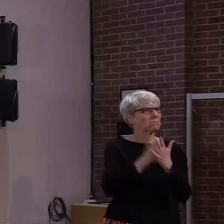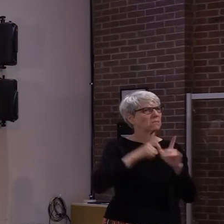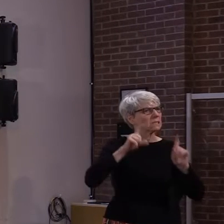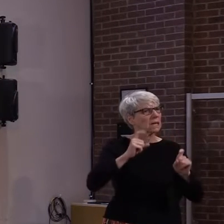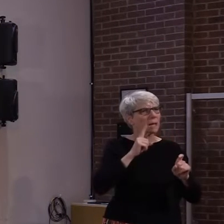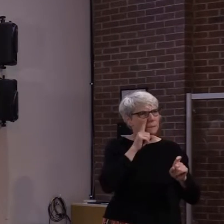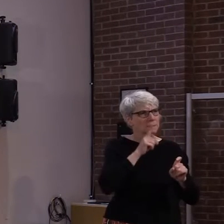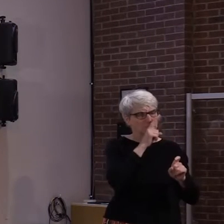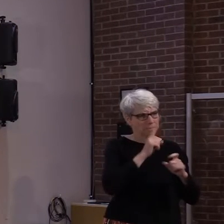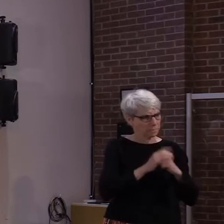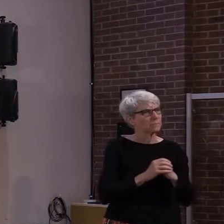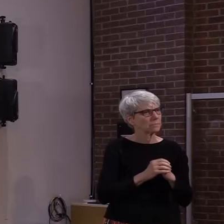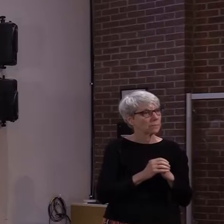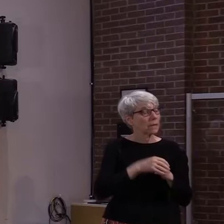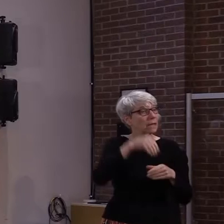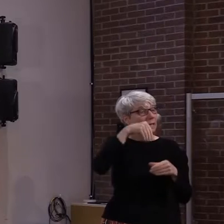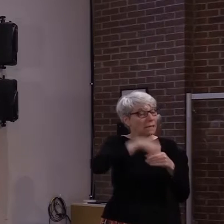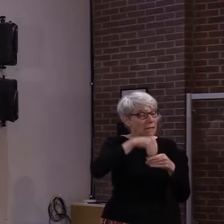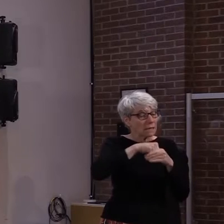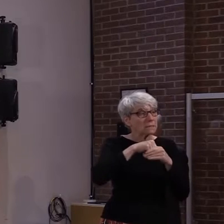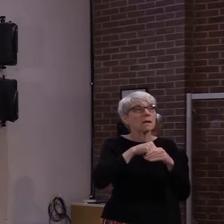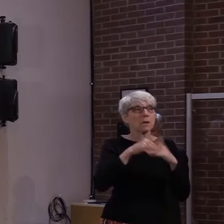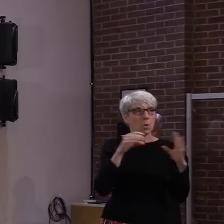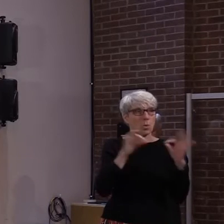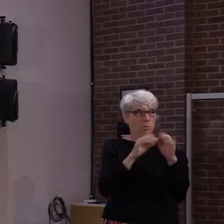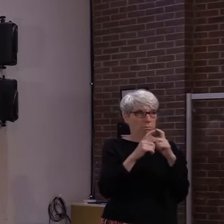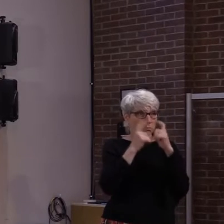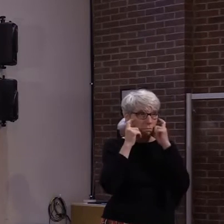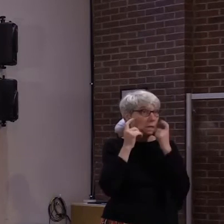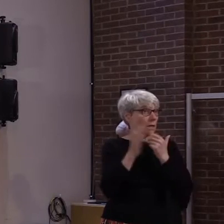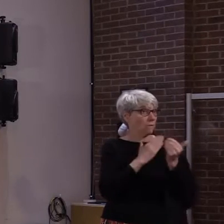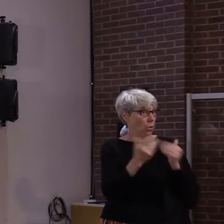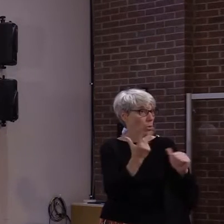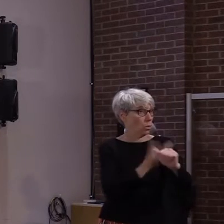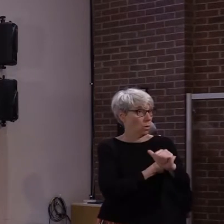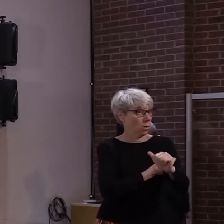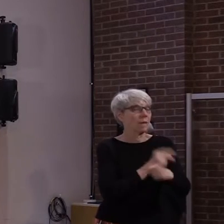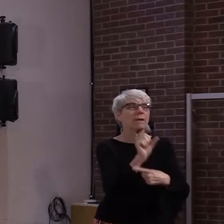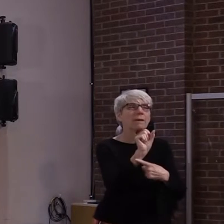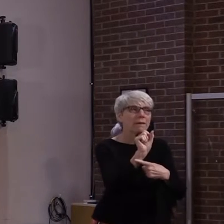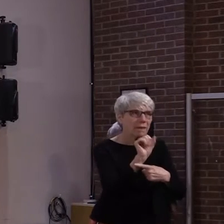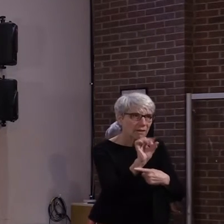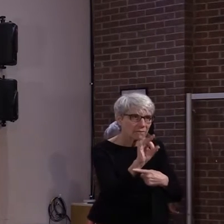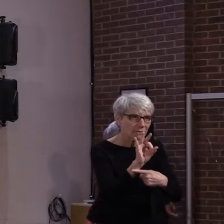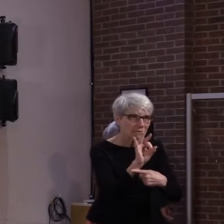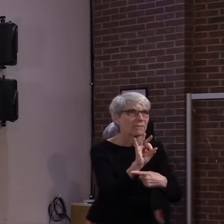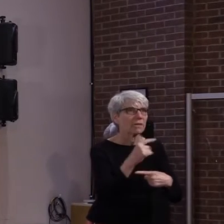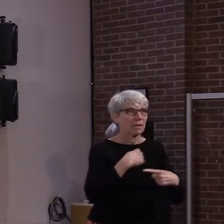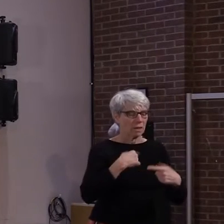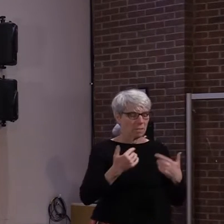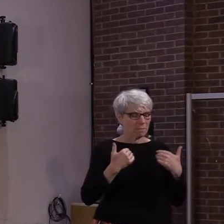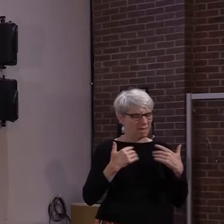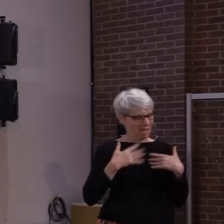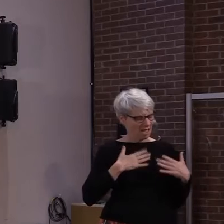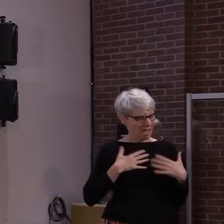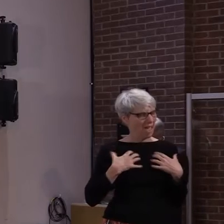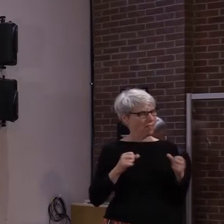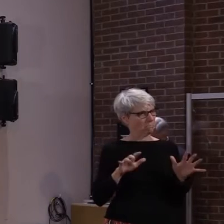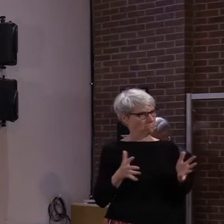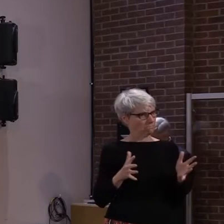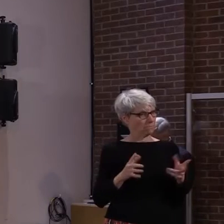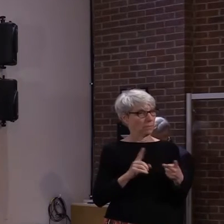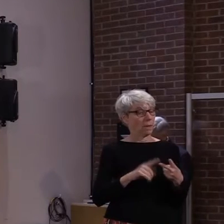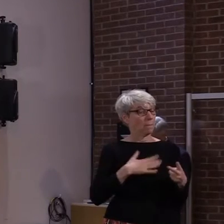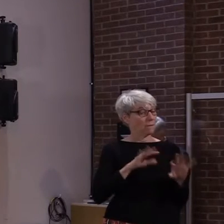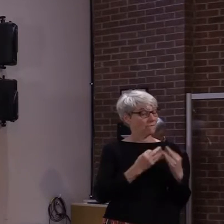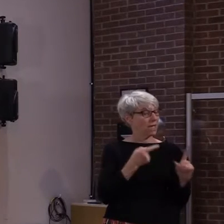as an extra layer of protection if you have a weakened immune system or are around someone who does, you have